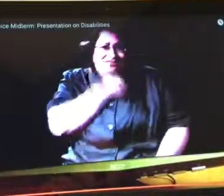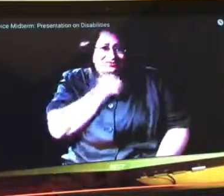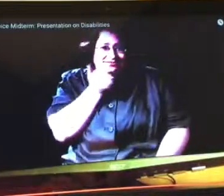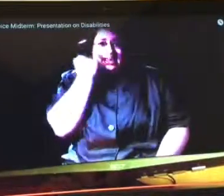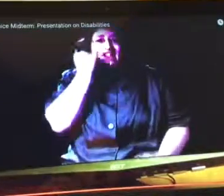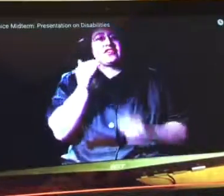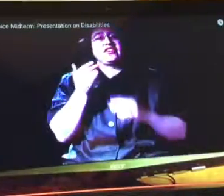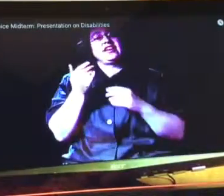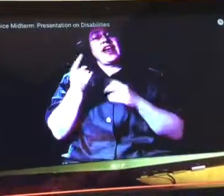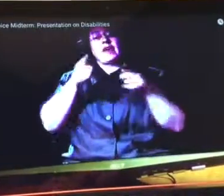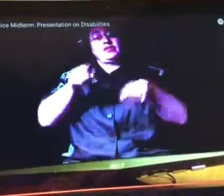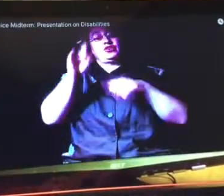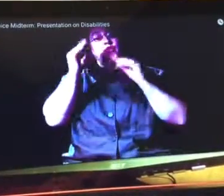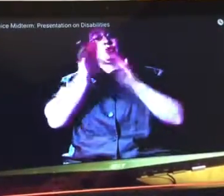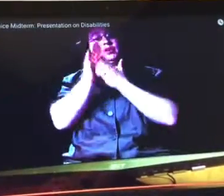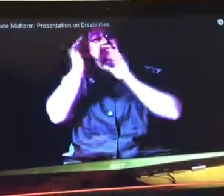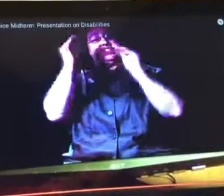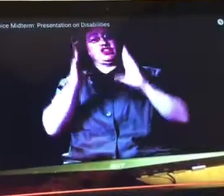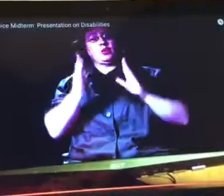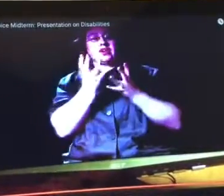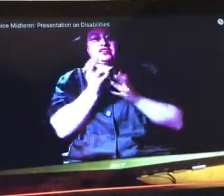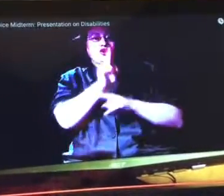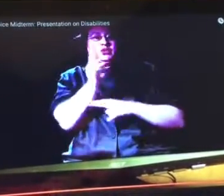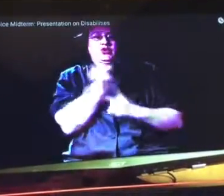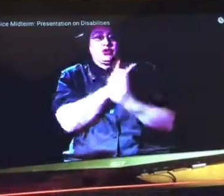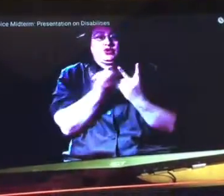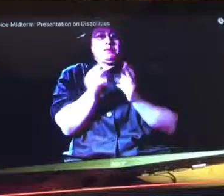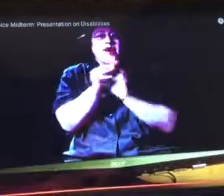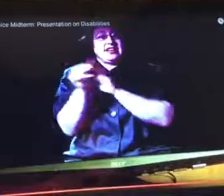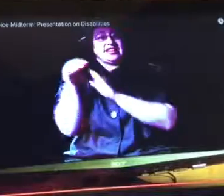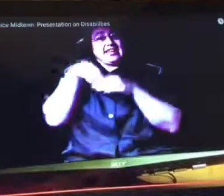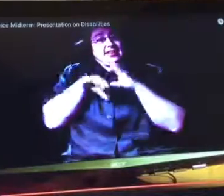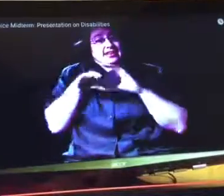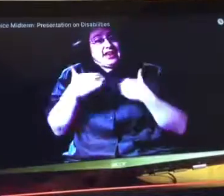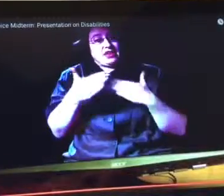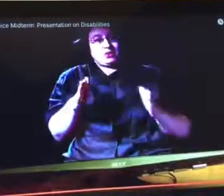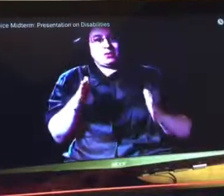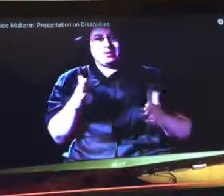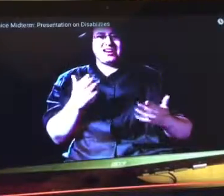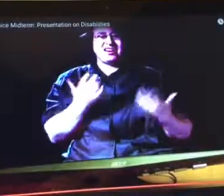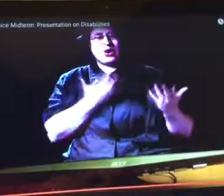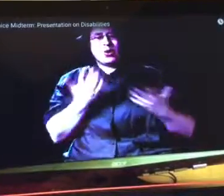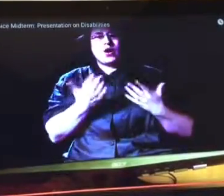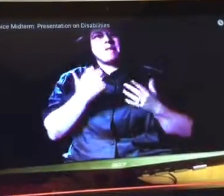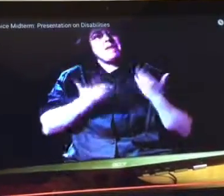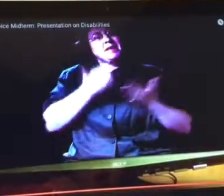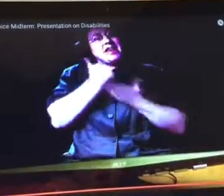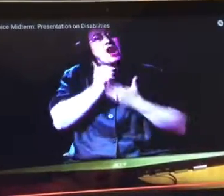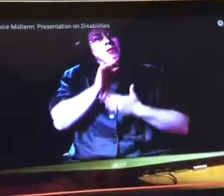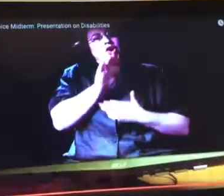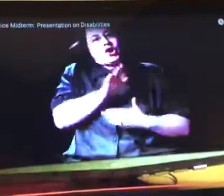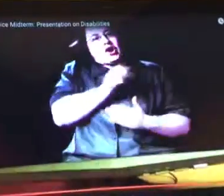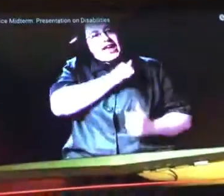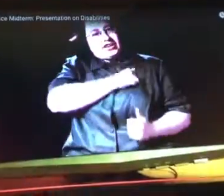models I don't practice every day, and I don't see them every day. And I don't really see the two models in